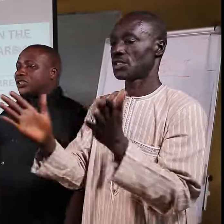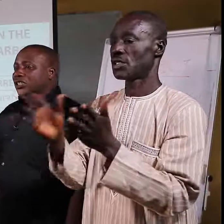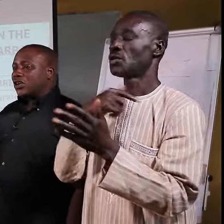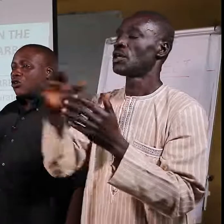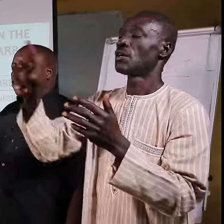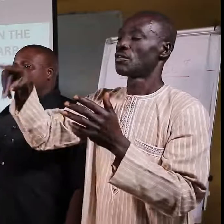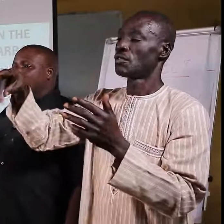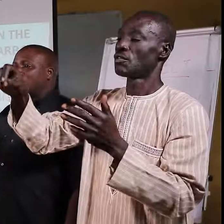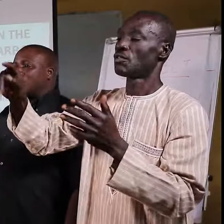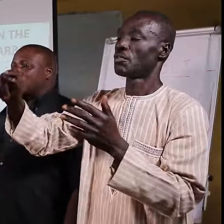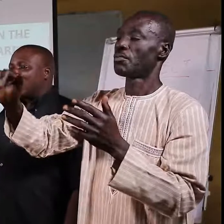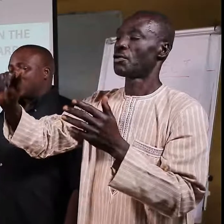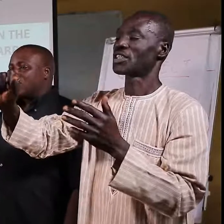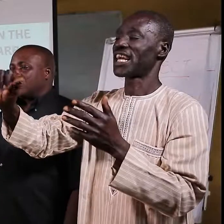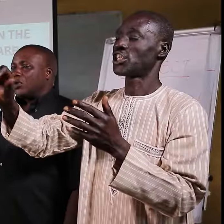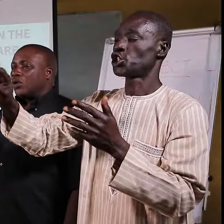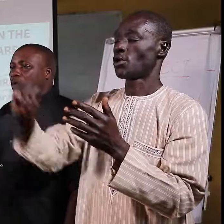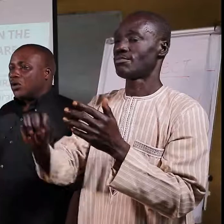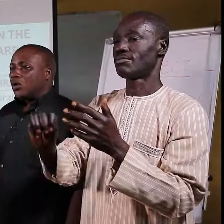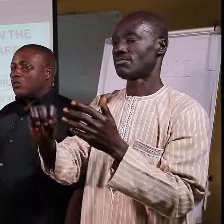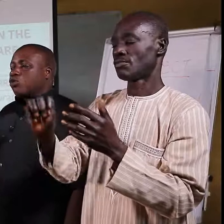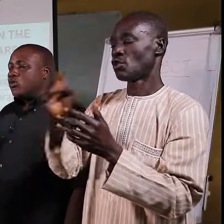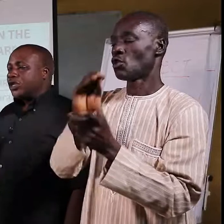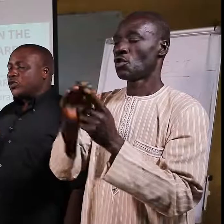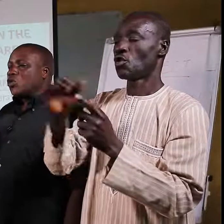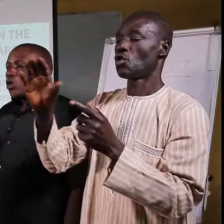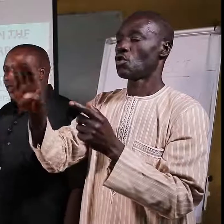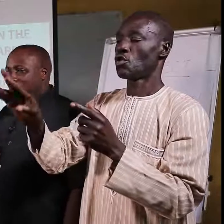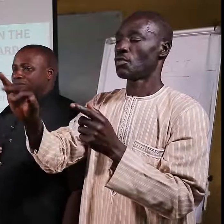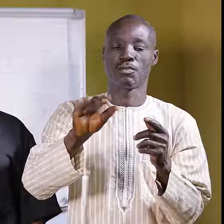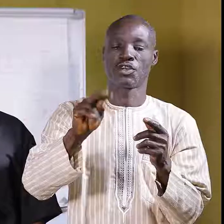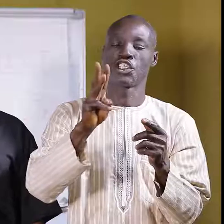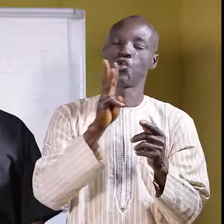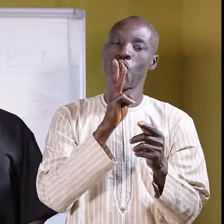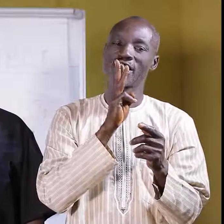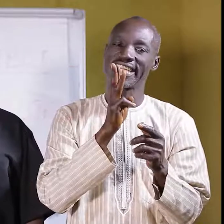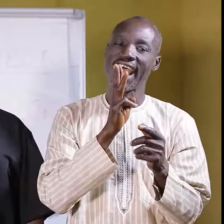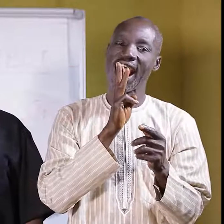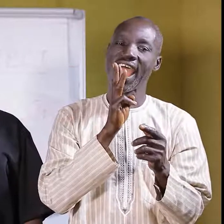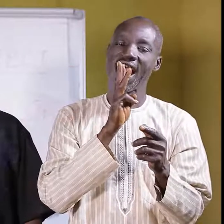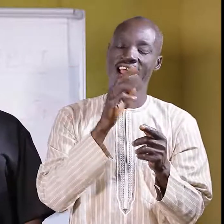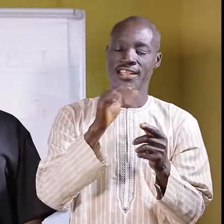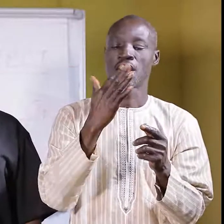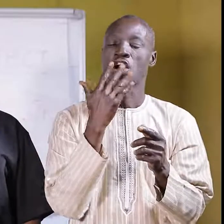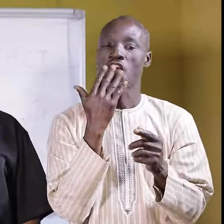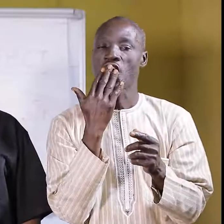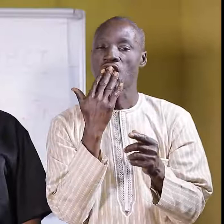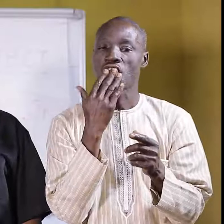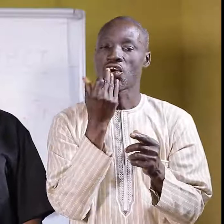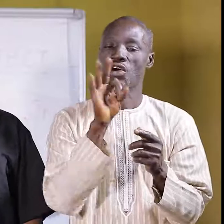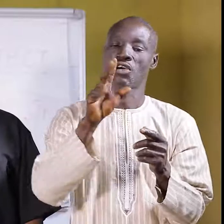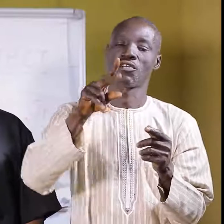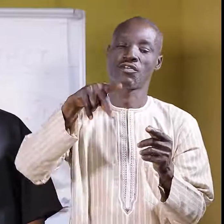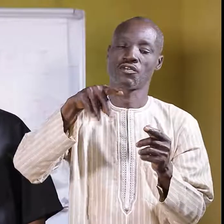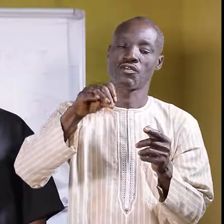potassium tetraoxomanganate 7 or bromine water. The color of the